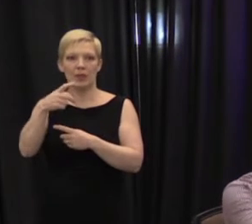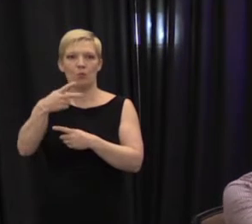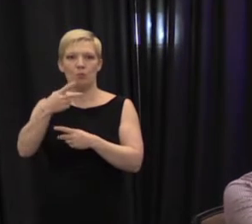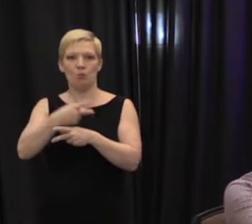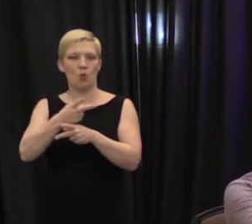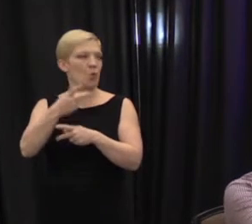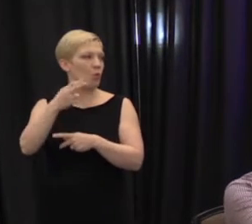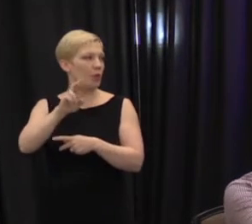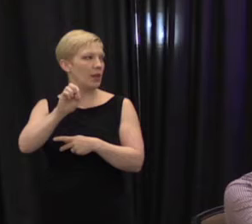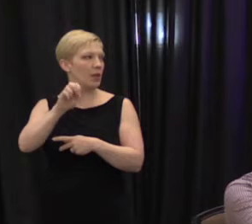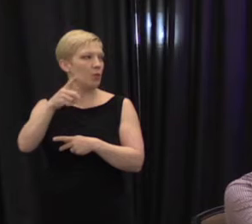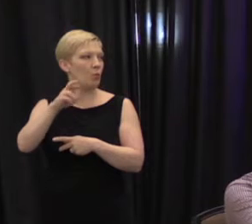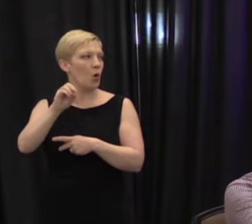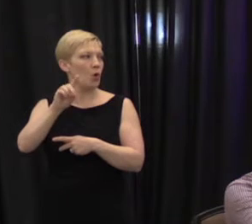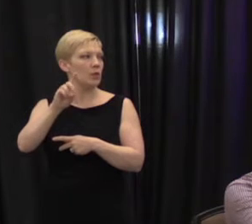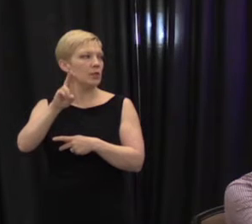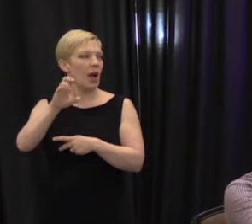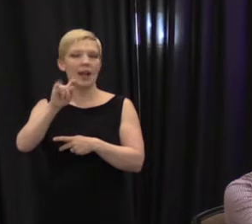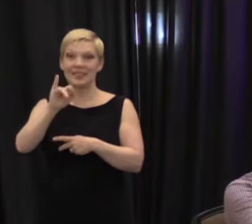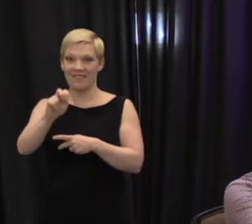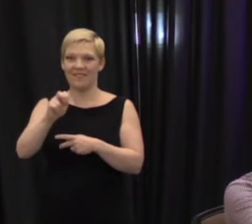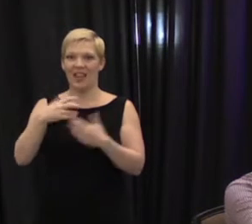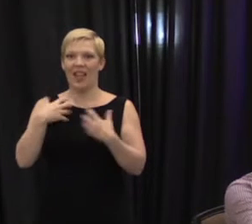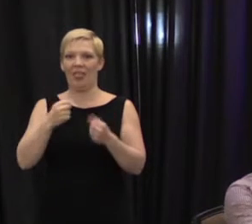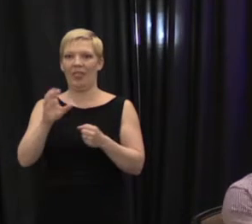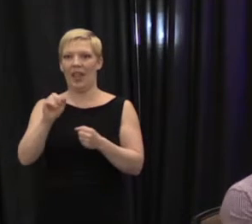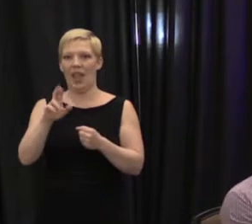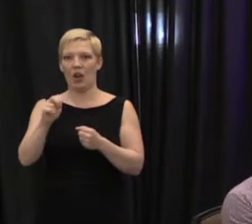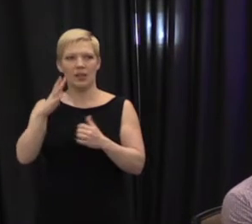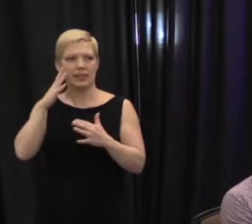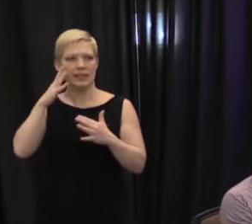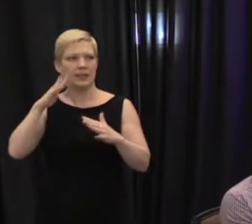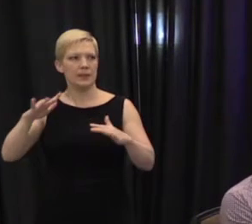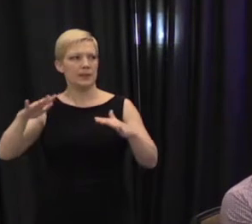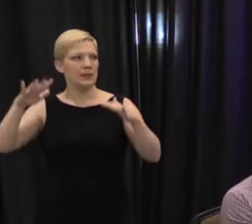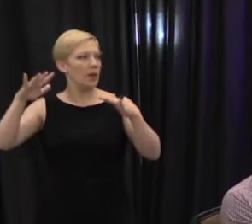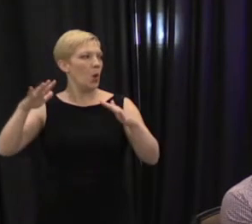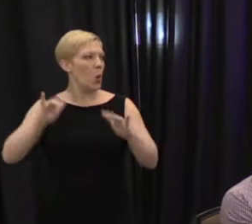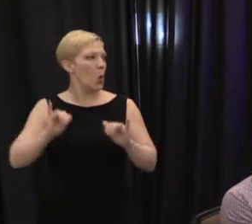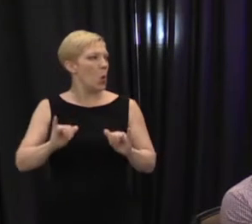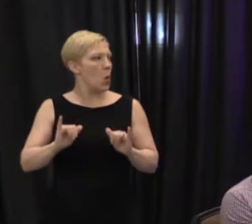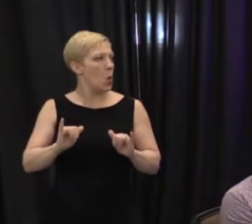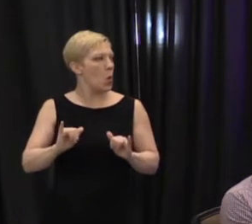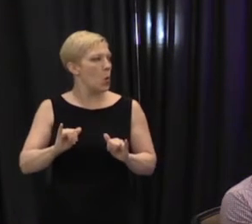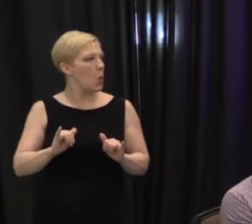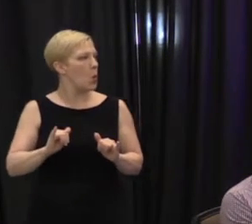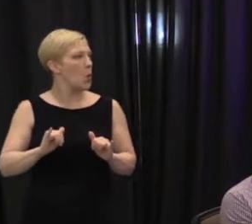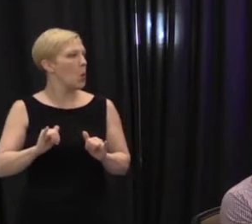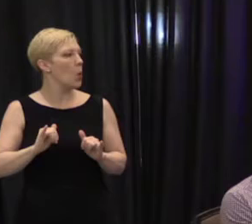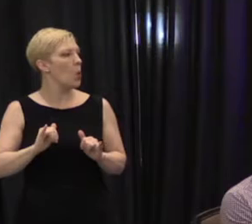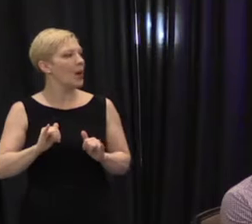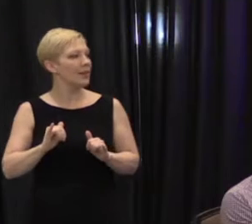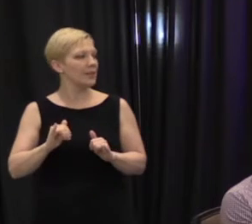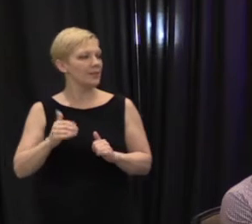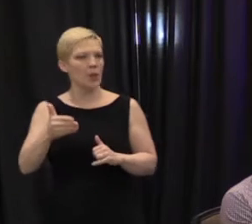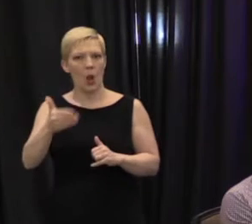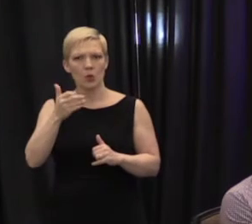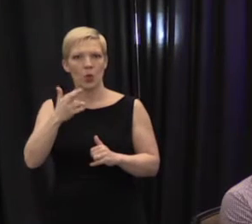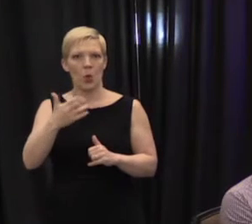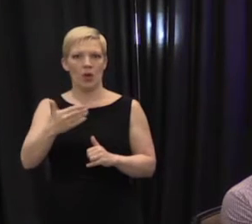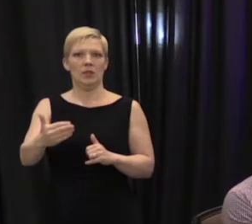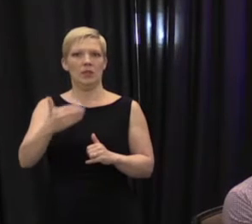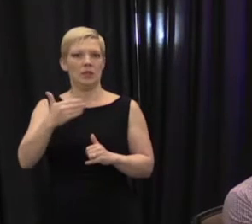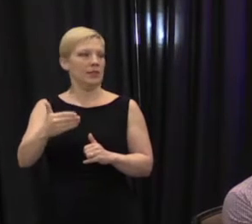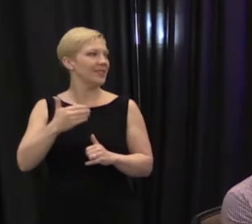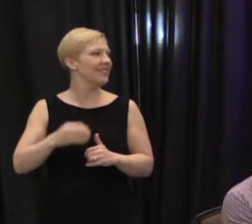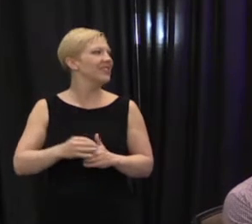through our, we believe that through the work that we, closer? Oh, okay, word, yeah.